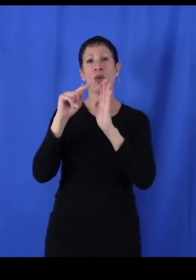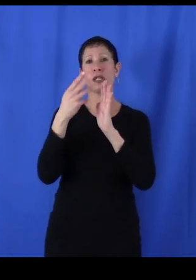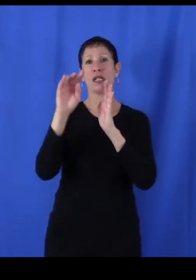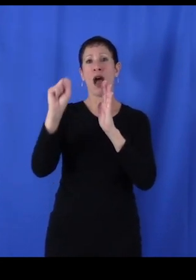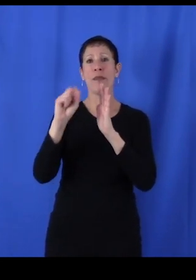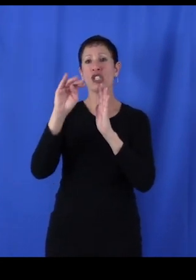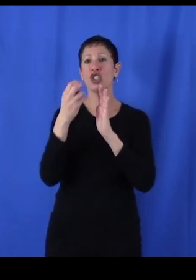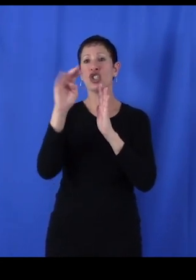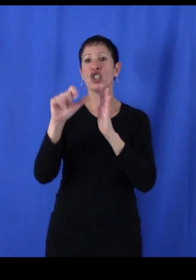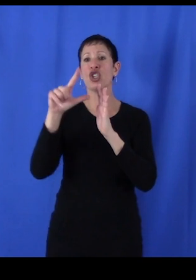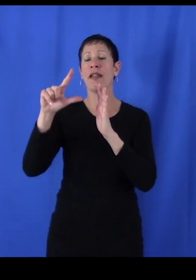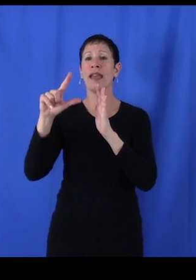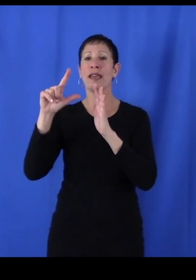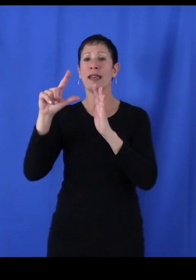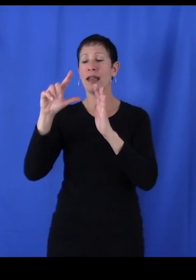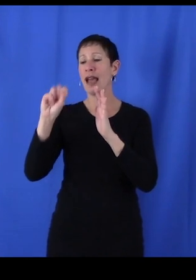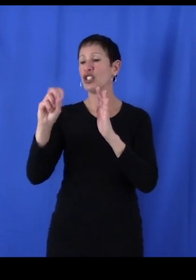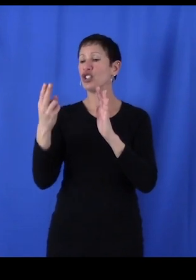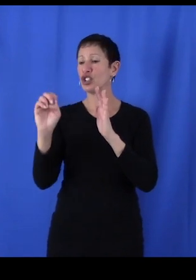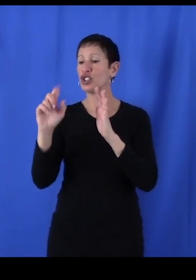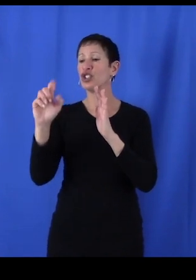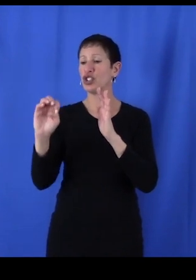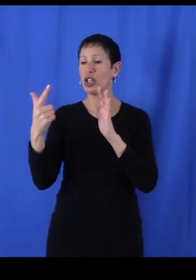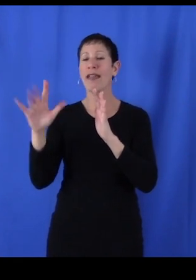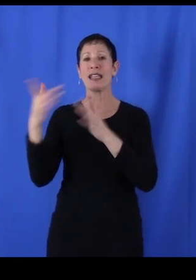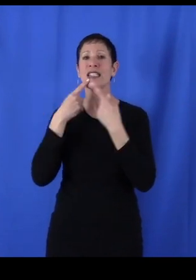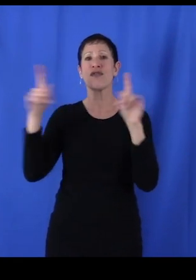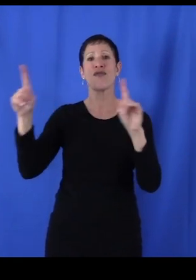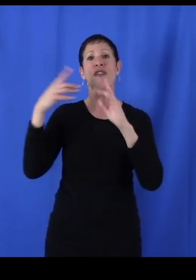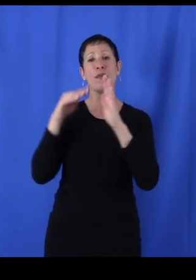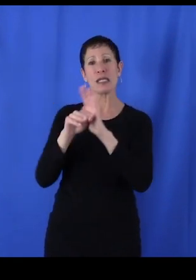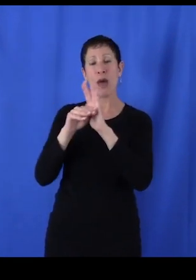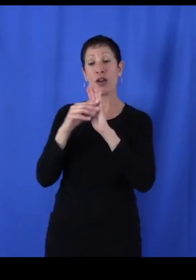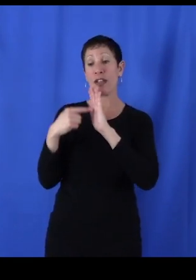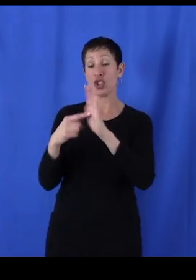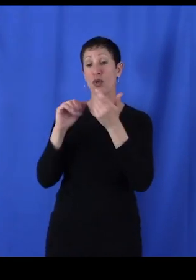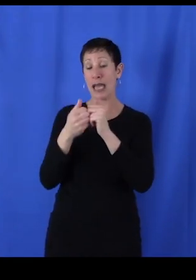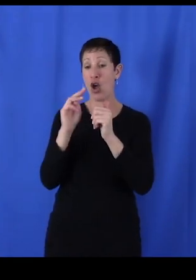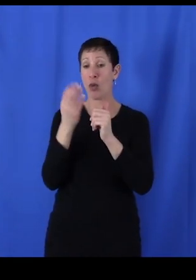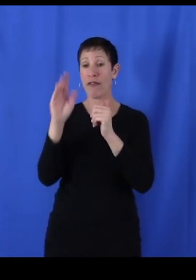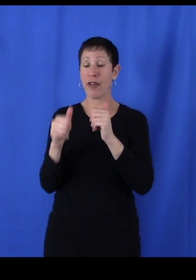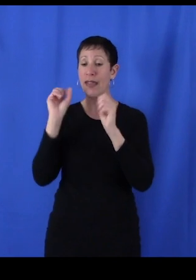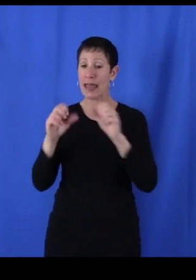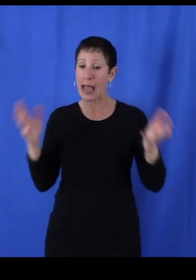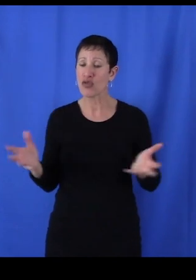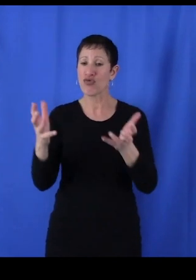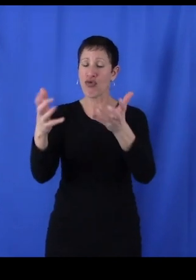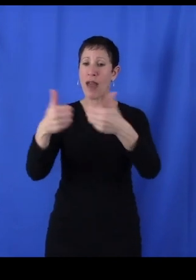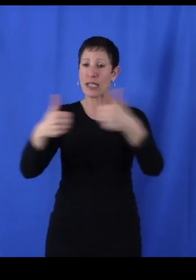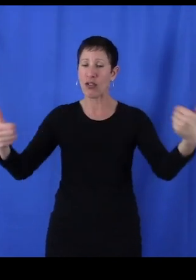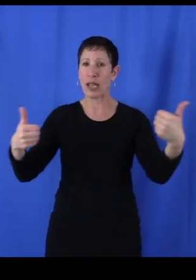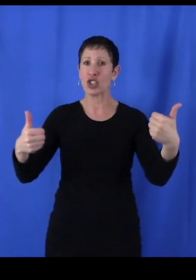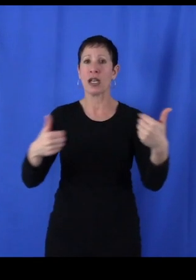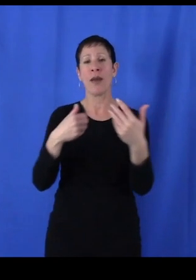model of segregation, which allegedly shows how local homophily can drive global patterns of segregation. Okay, so the